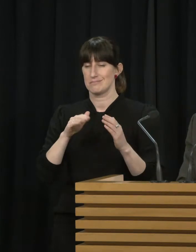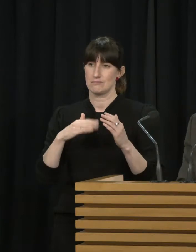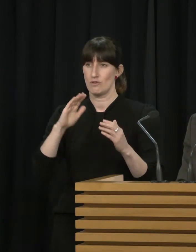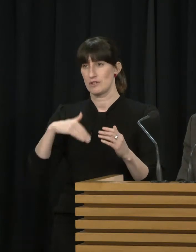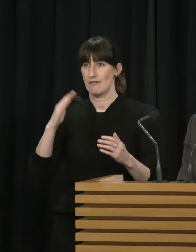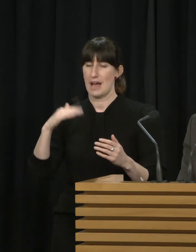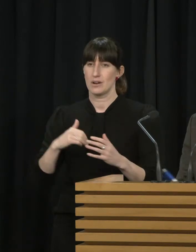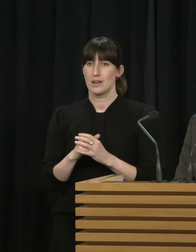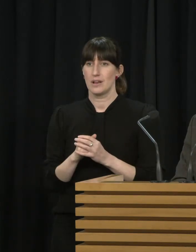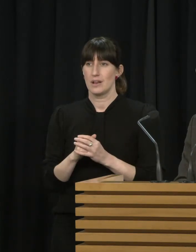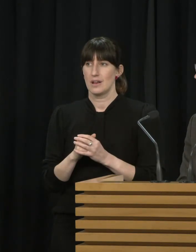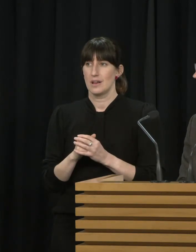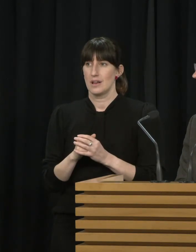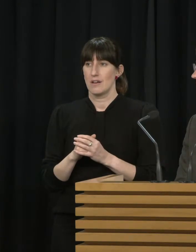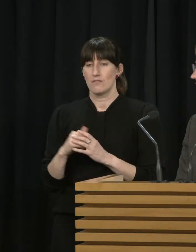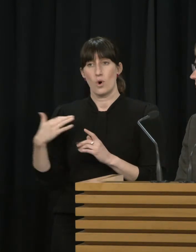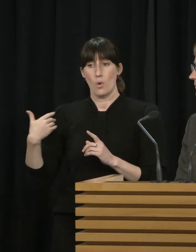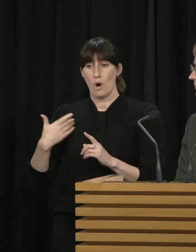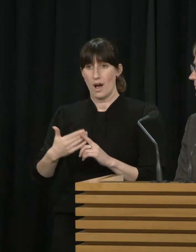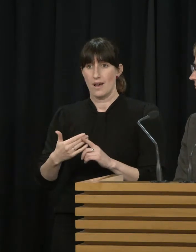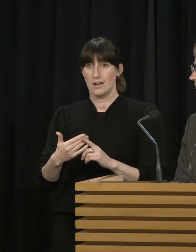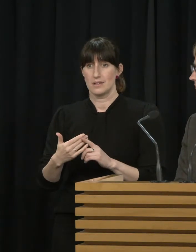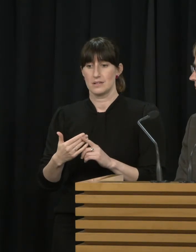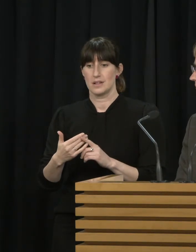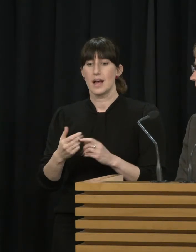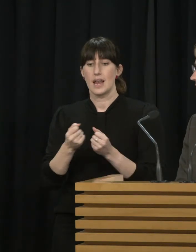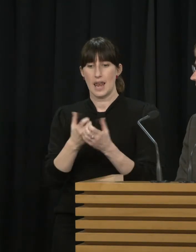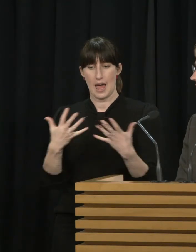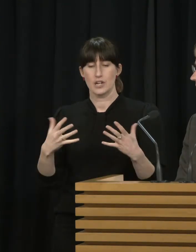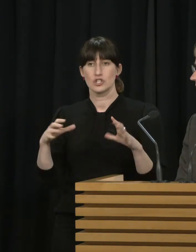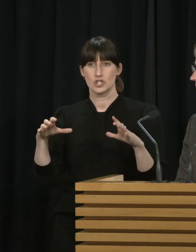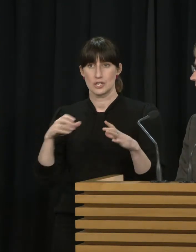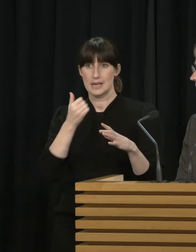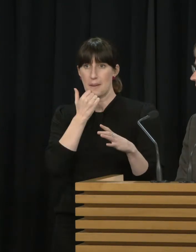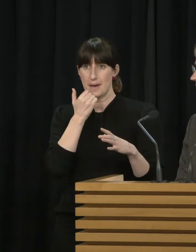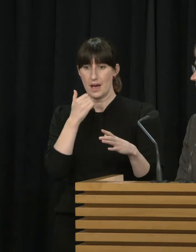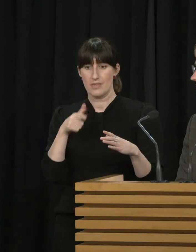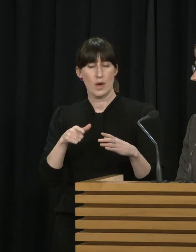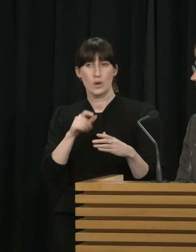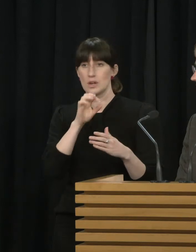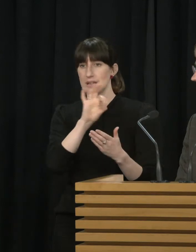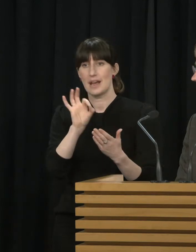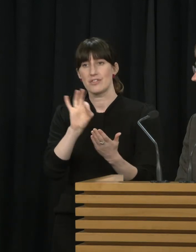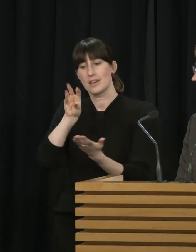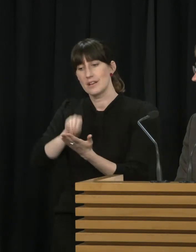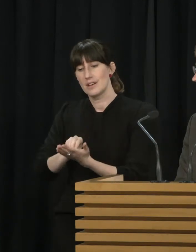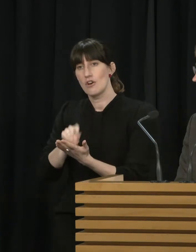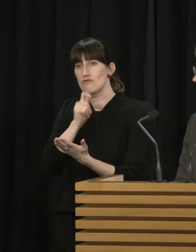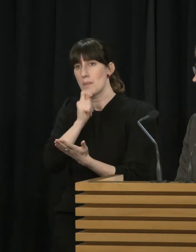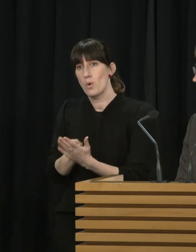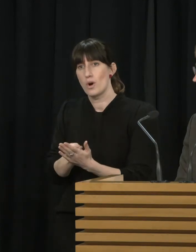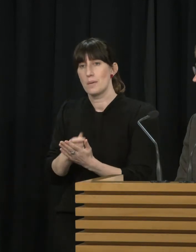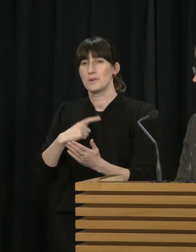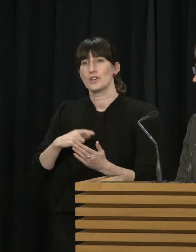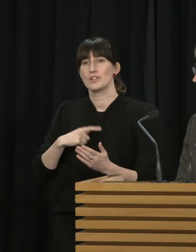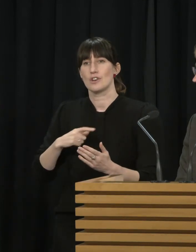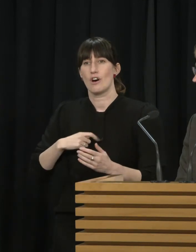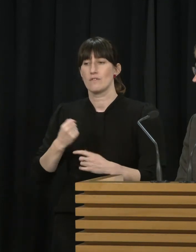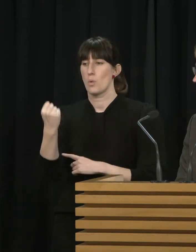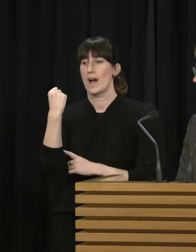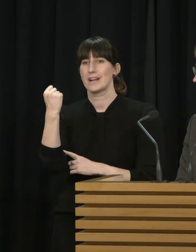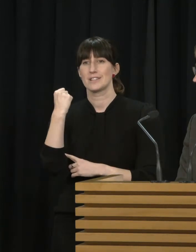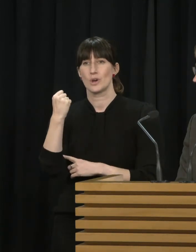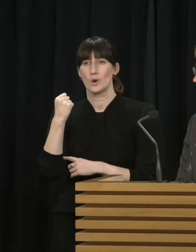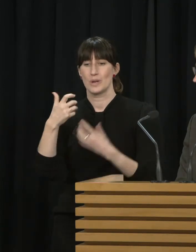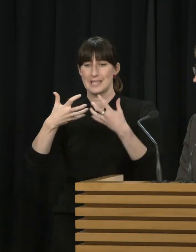reporting numbers, because for a while there, a significant chunk of the workforce weren't being reported because of the troubles that were happening in the Waikato. So we've been able to